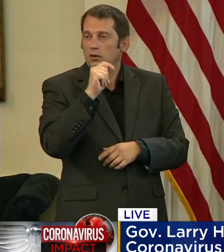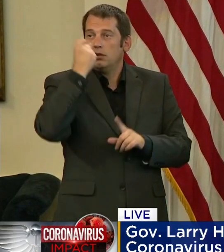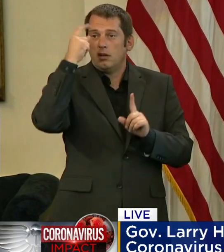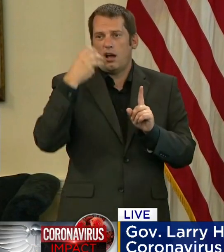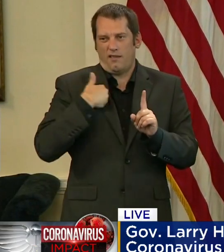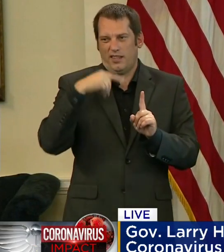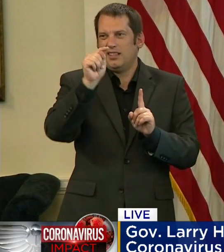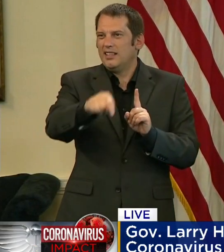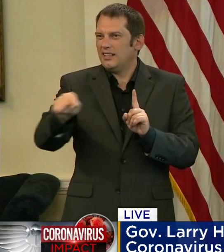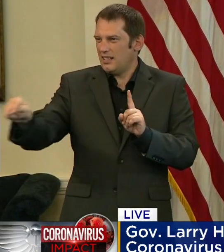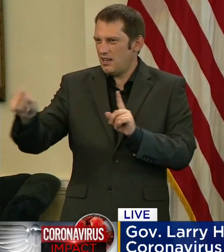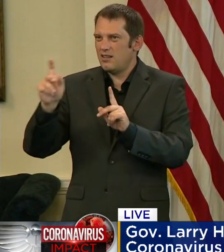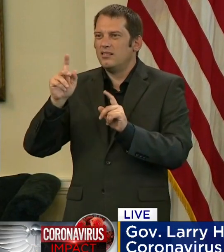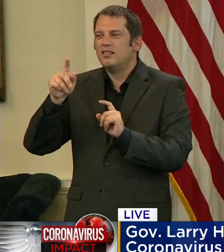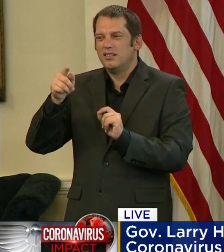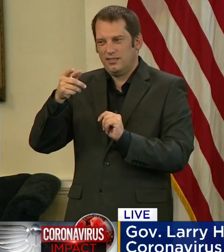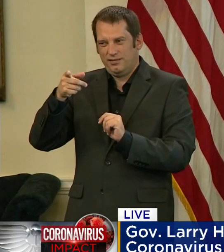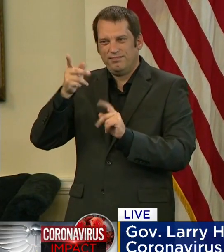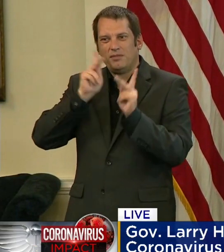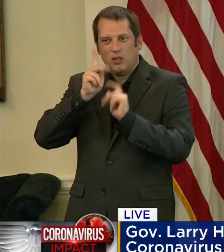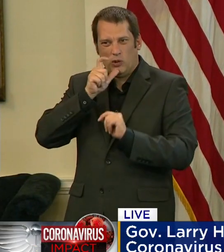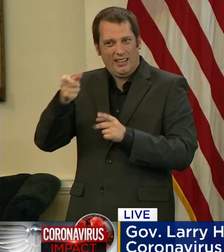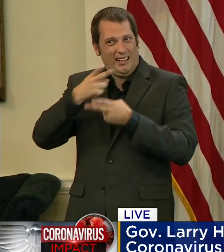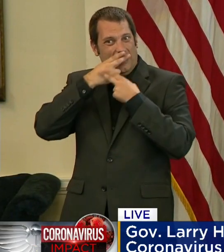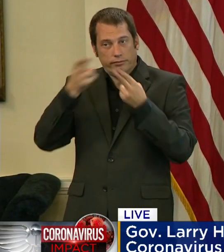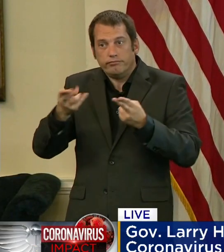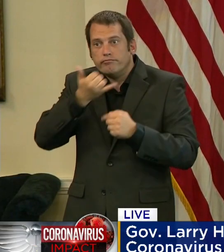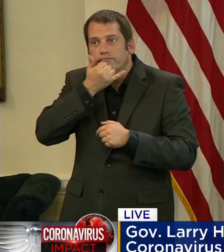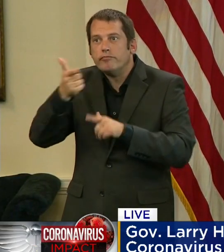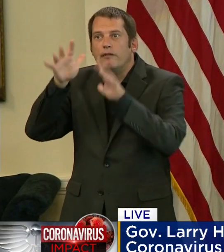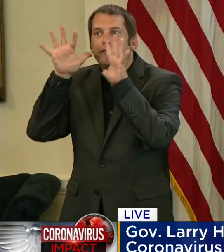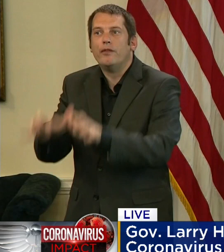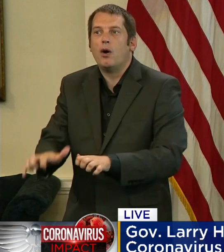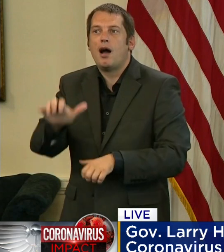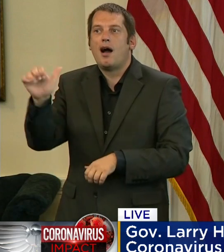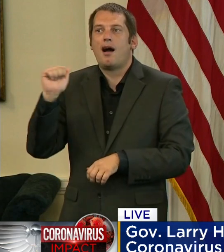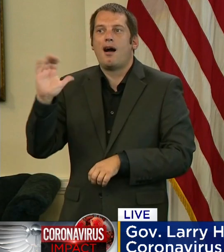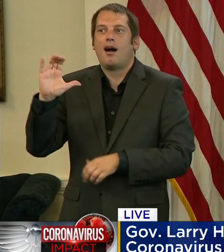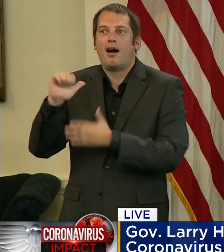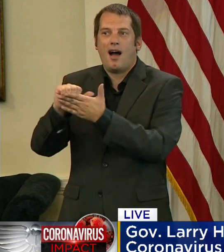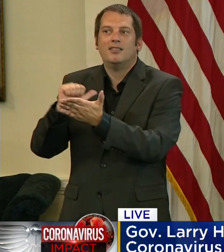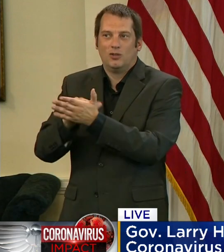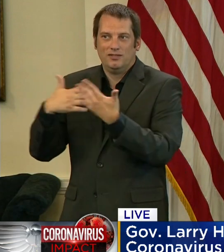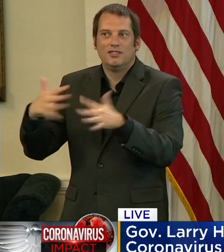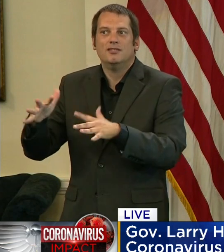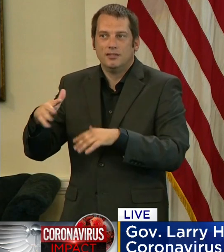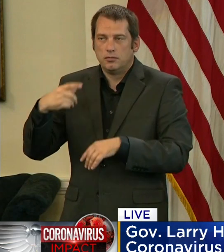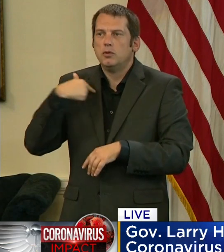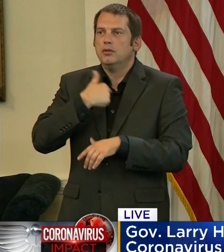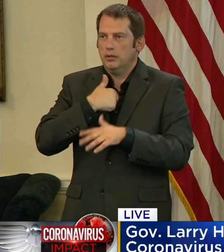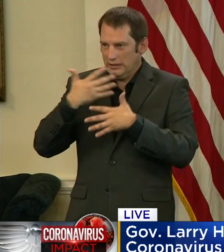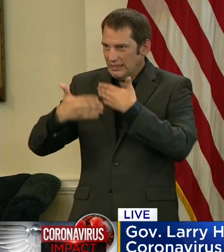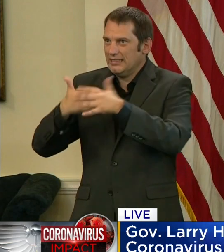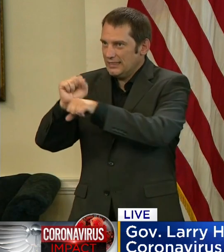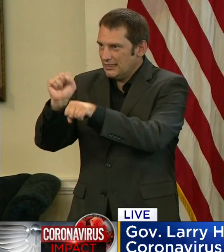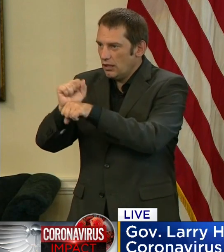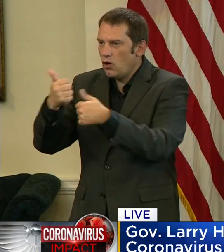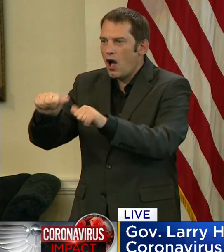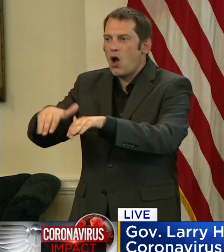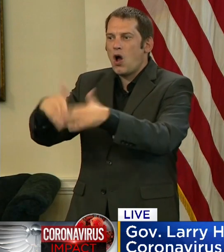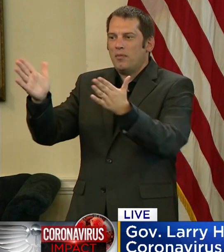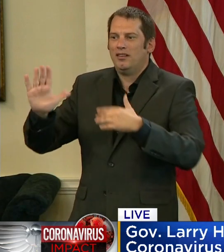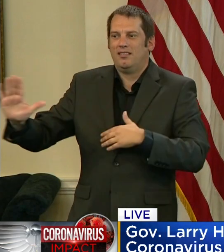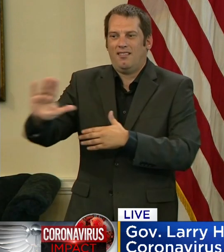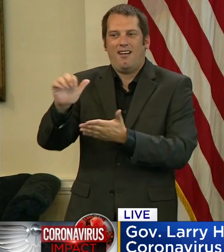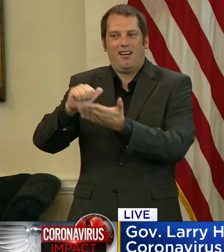those payments. But the department is working diligently to process them as quickly as possible, and I think it'll be very, very quickly they'll get those